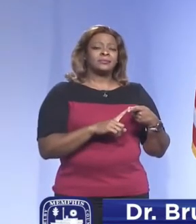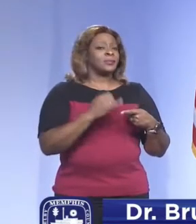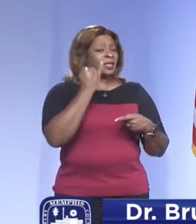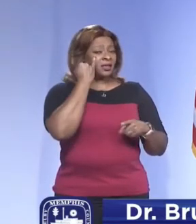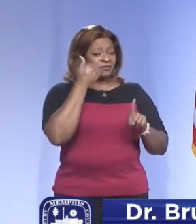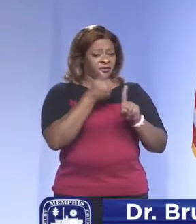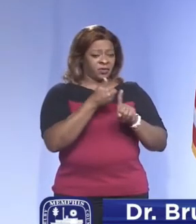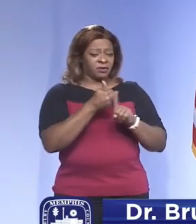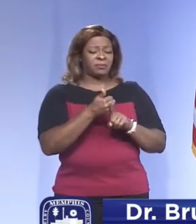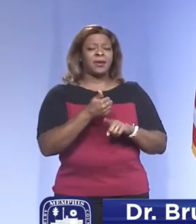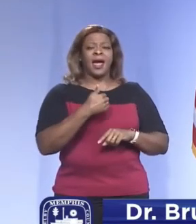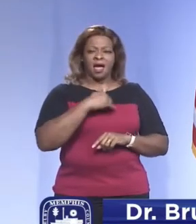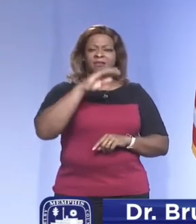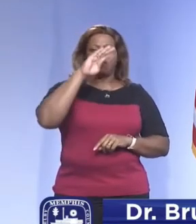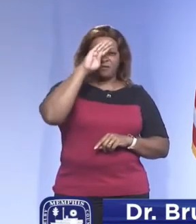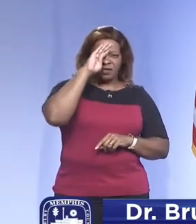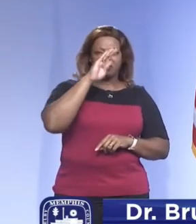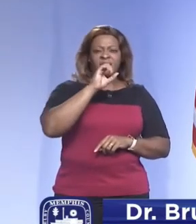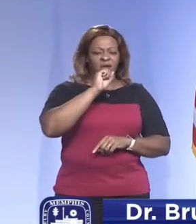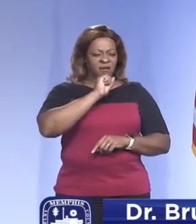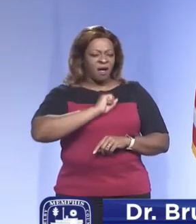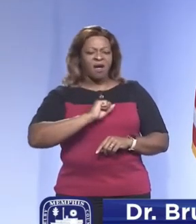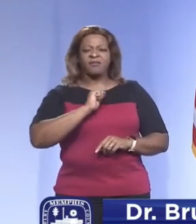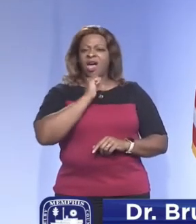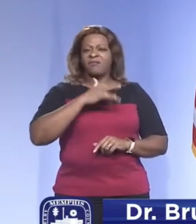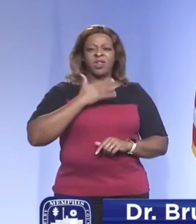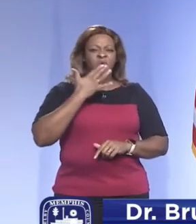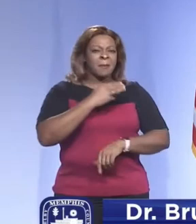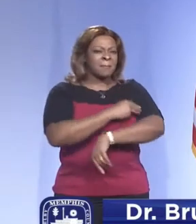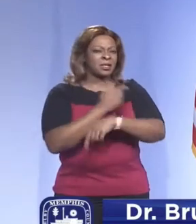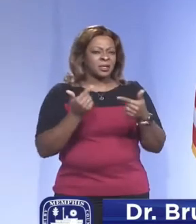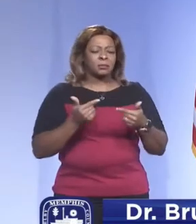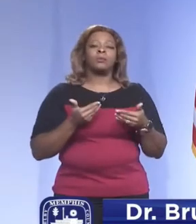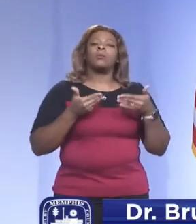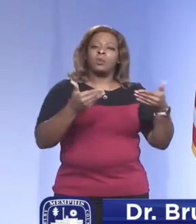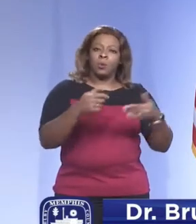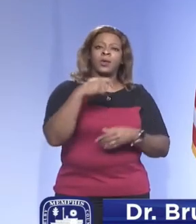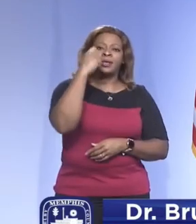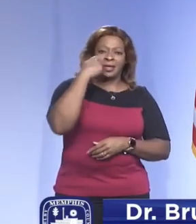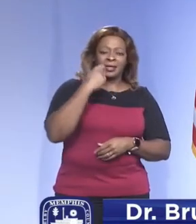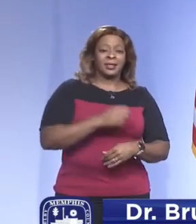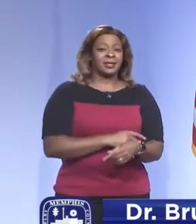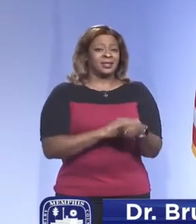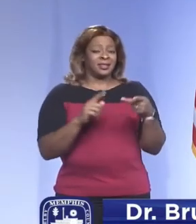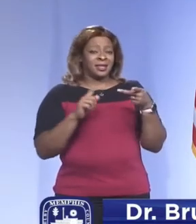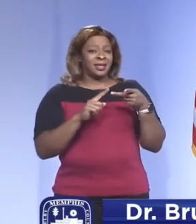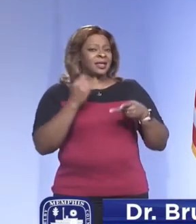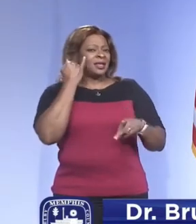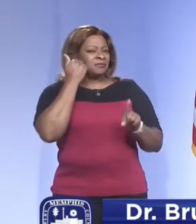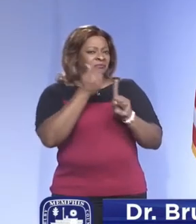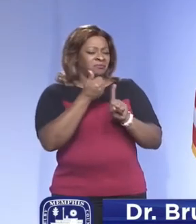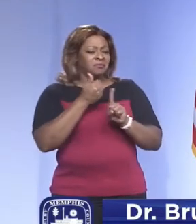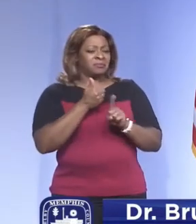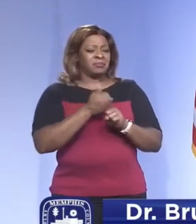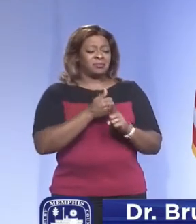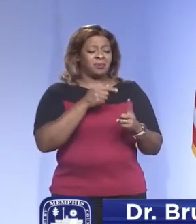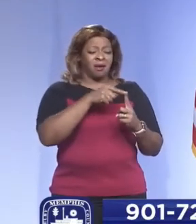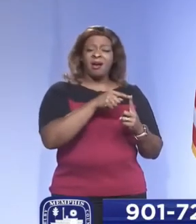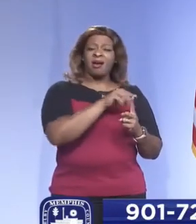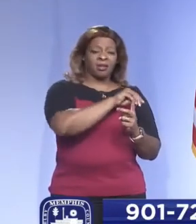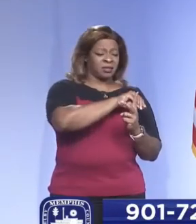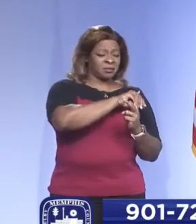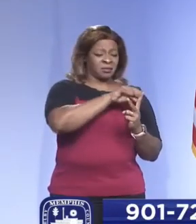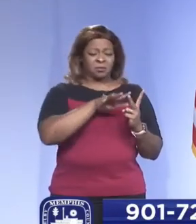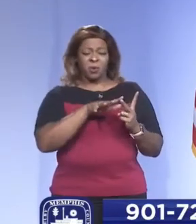you're having symptoms, you should be tested. Secondly, if you have been exposed to